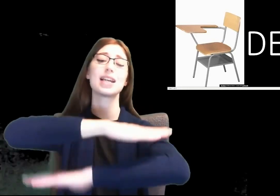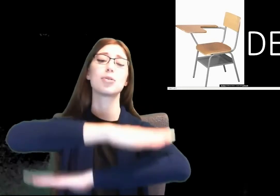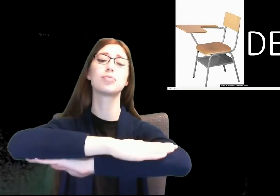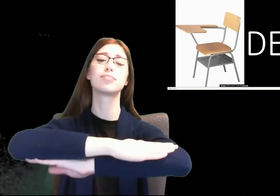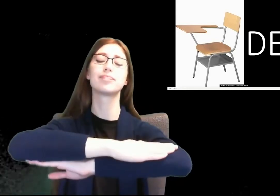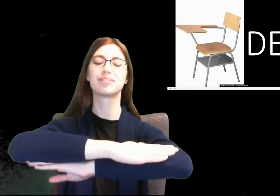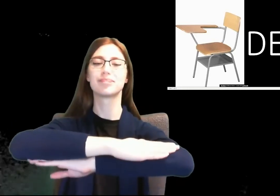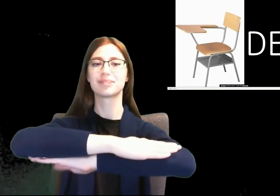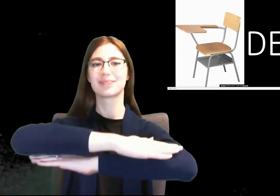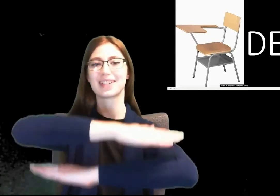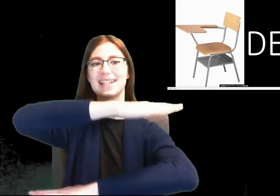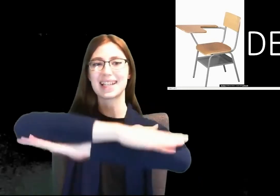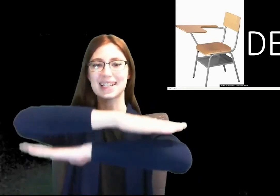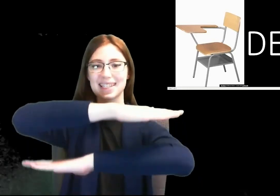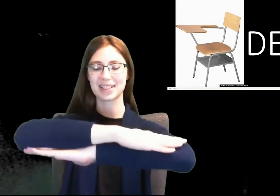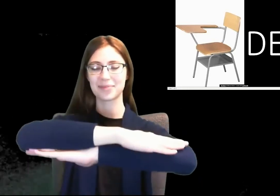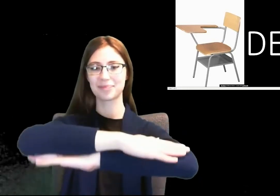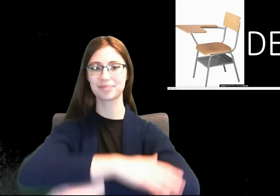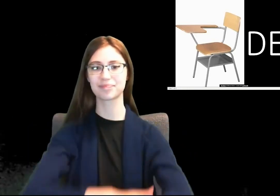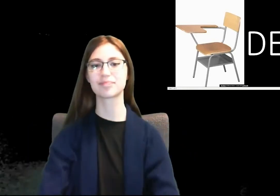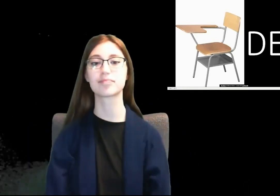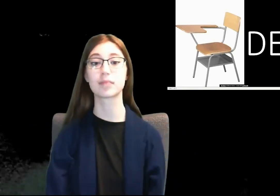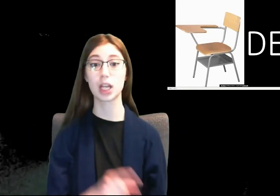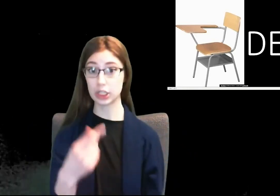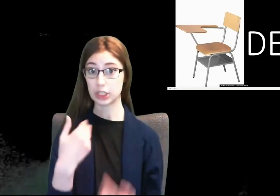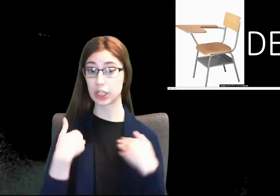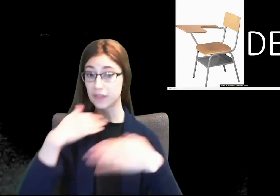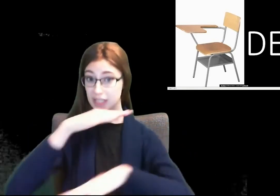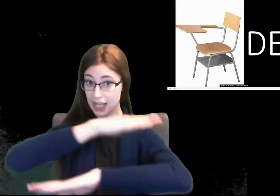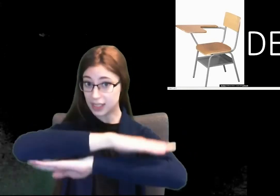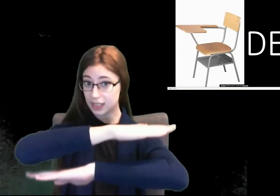table, desk. Do you have a desk?